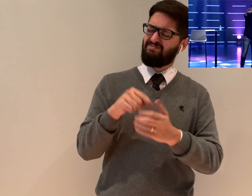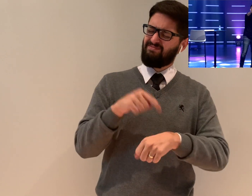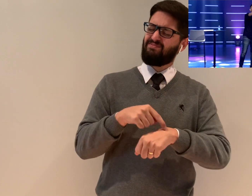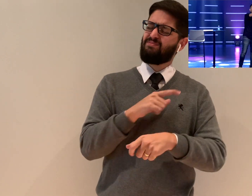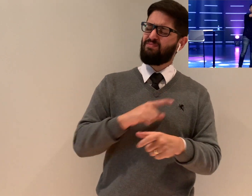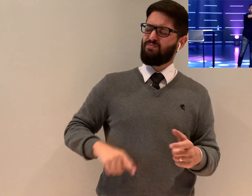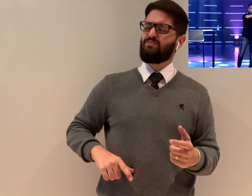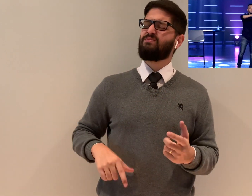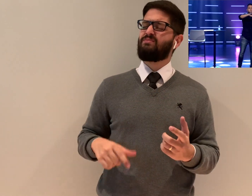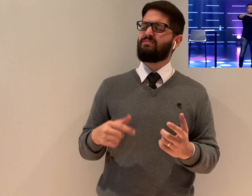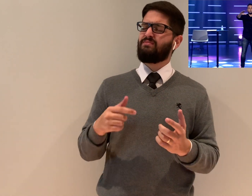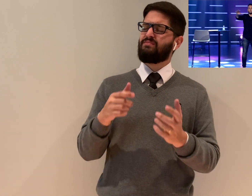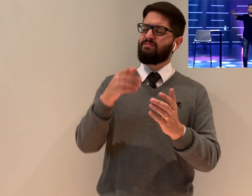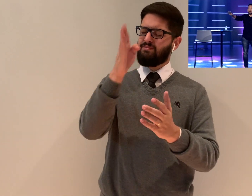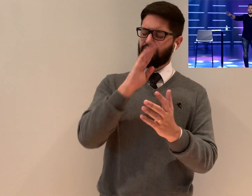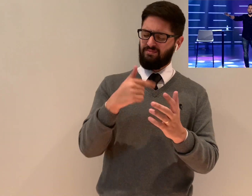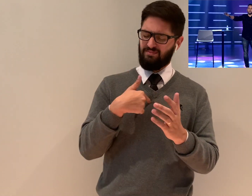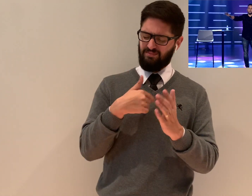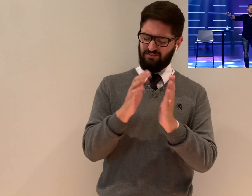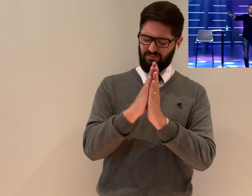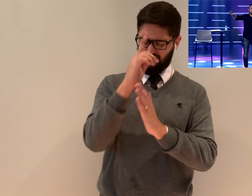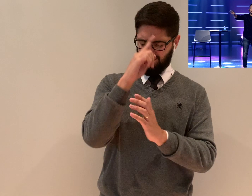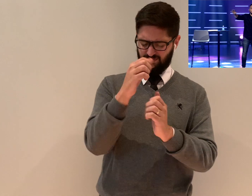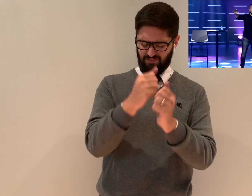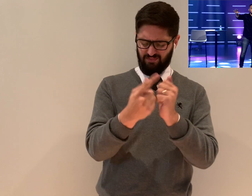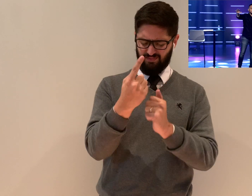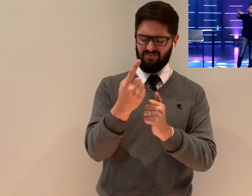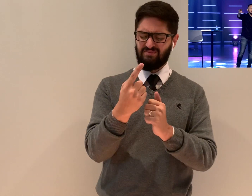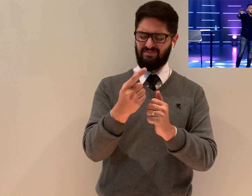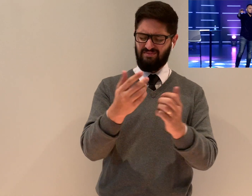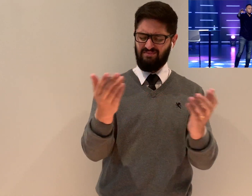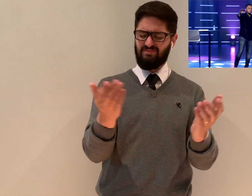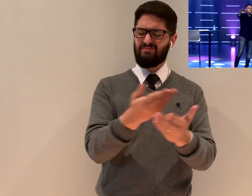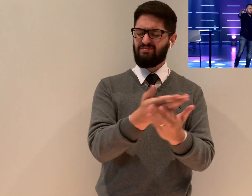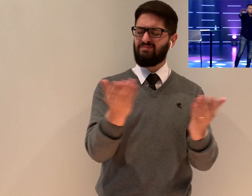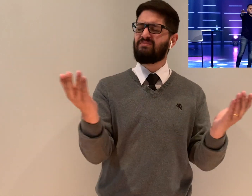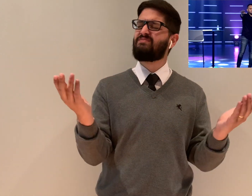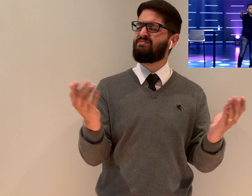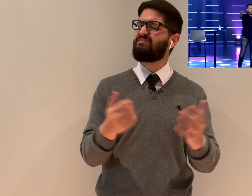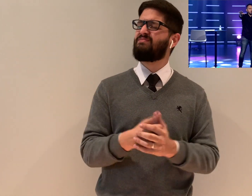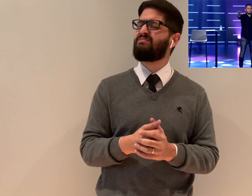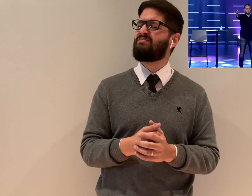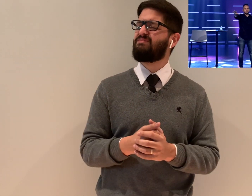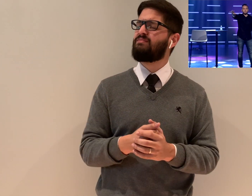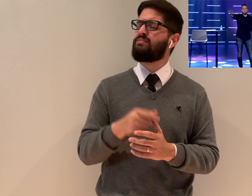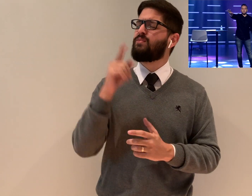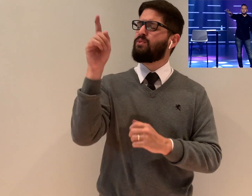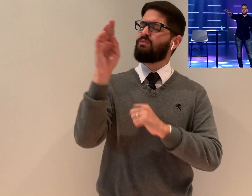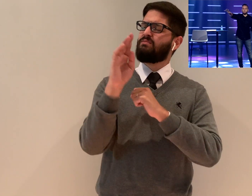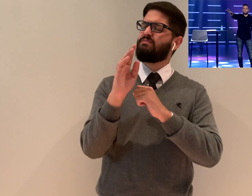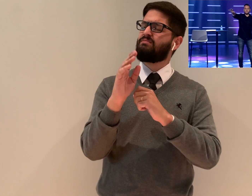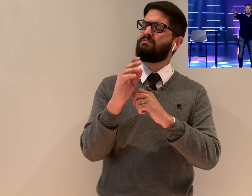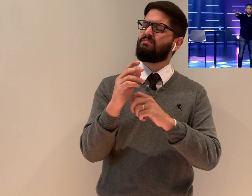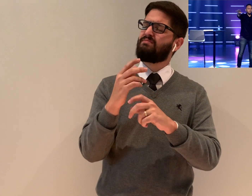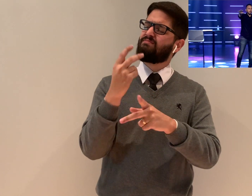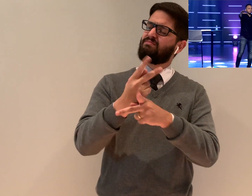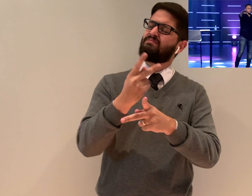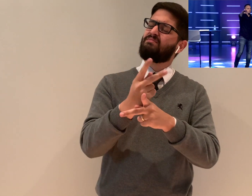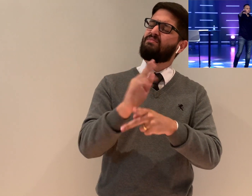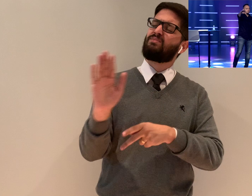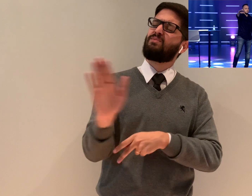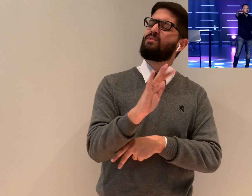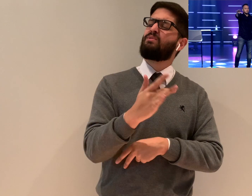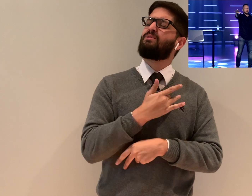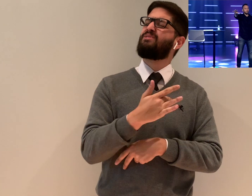pray for every single person right now, God. May you protect their hearts. May you protect their